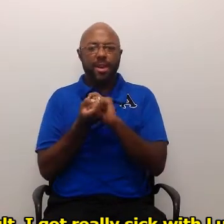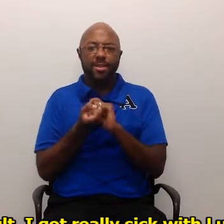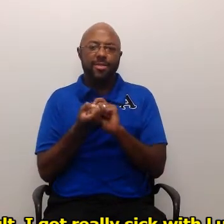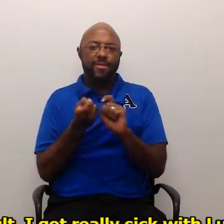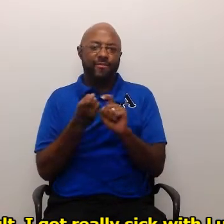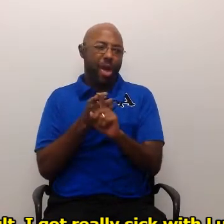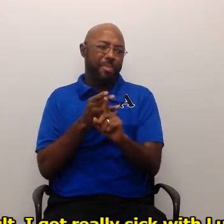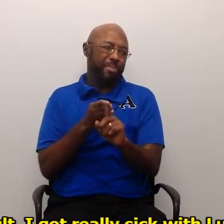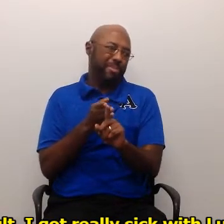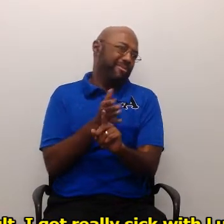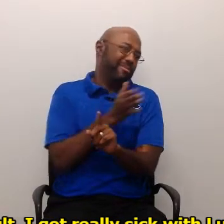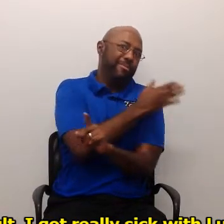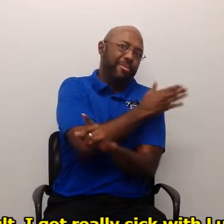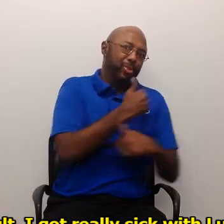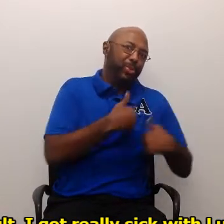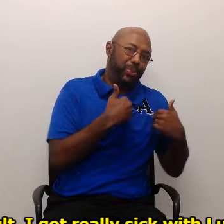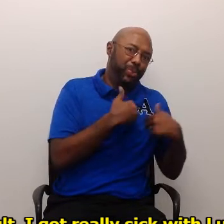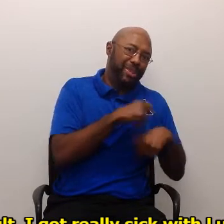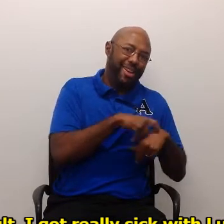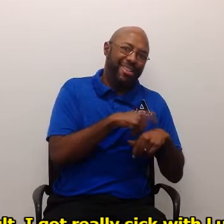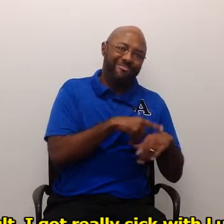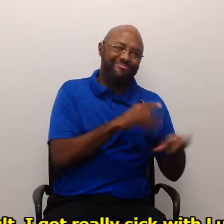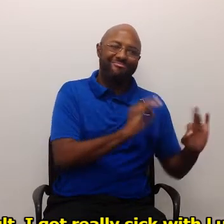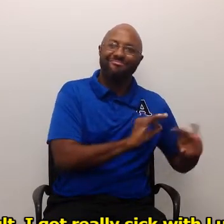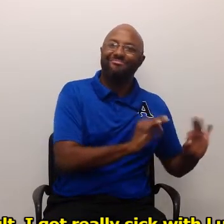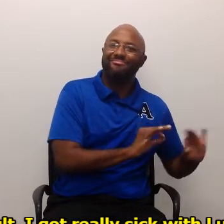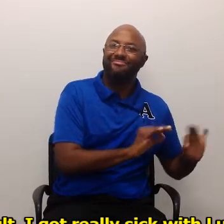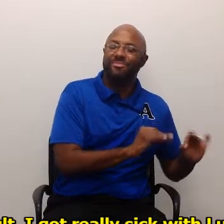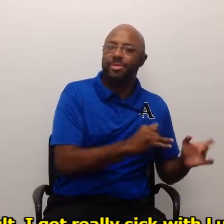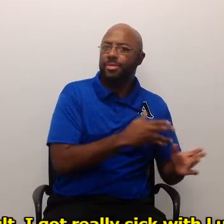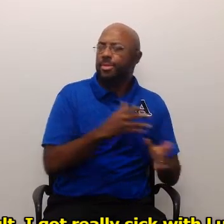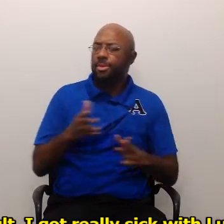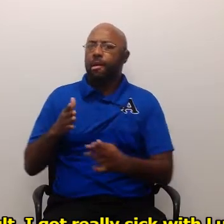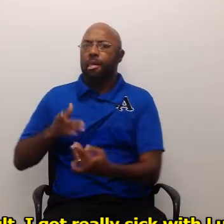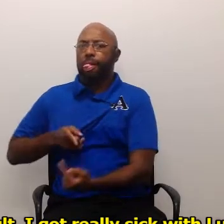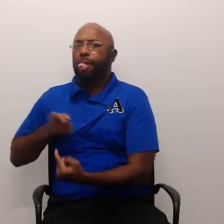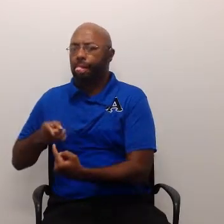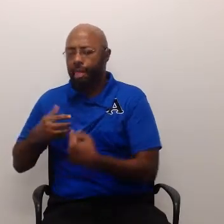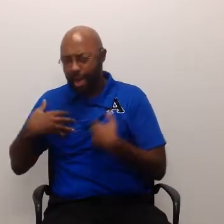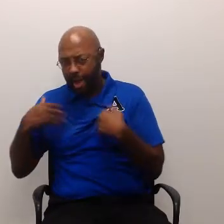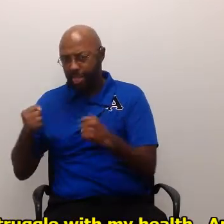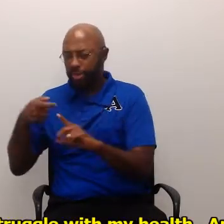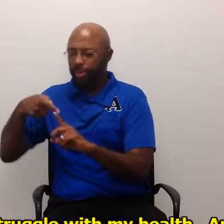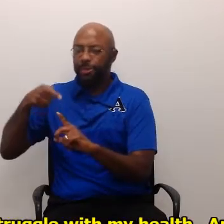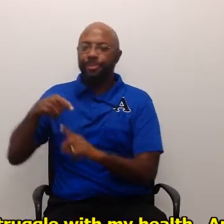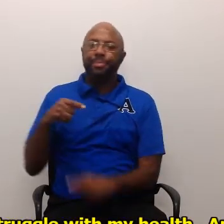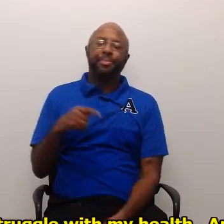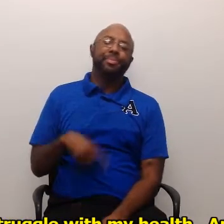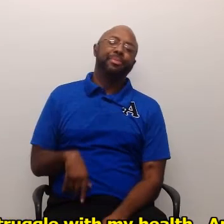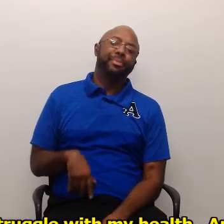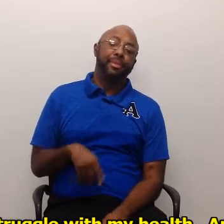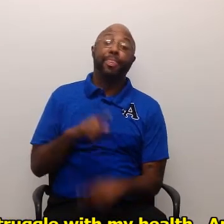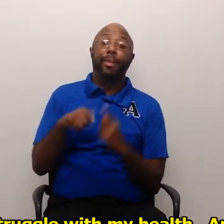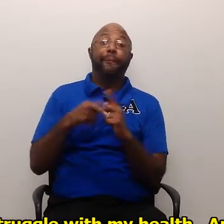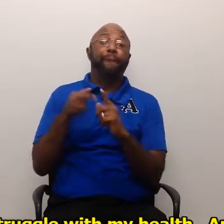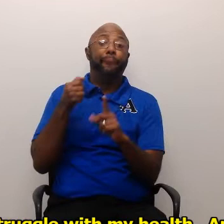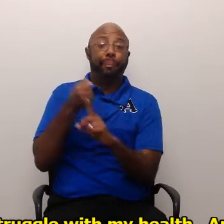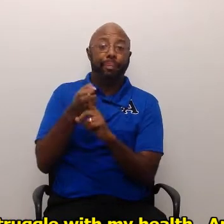And my performance and really my life changed. I started to really struggle with my